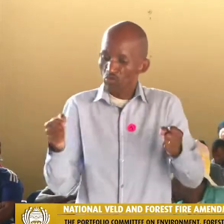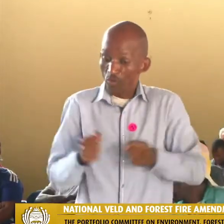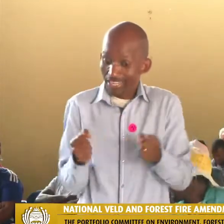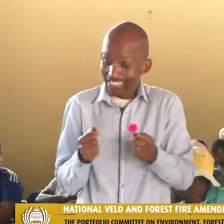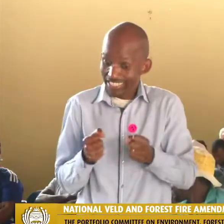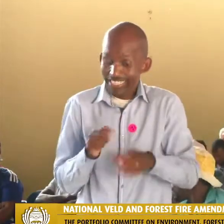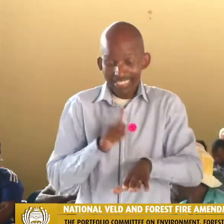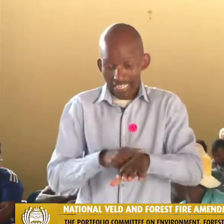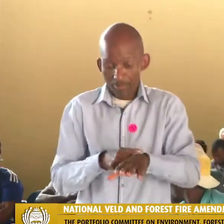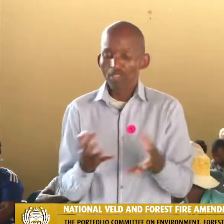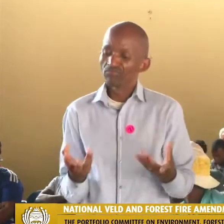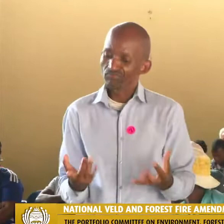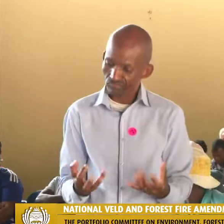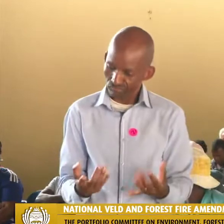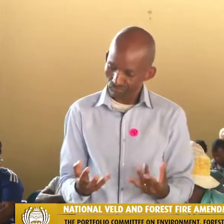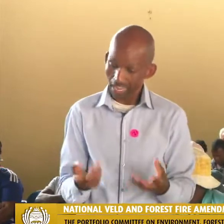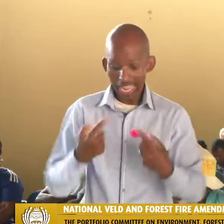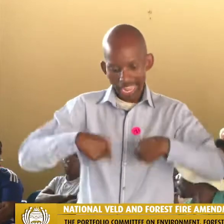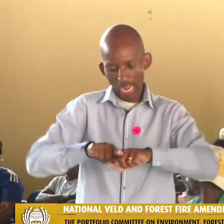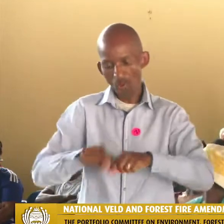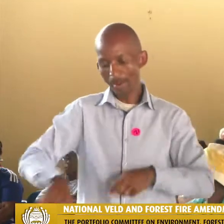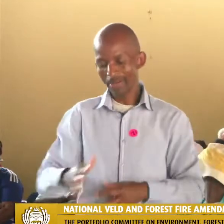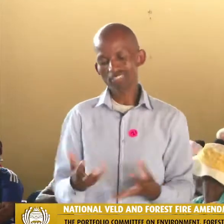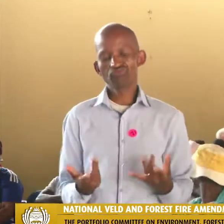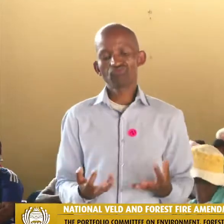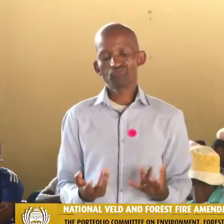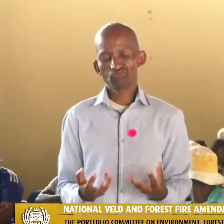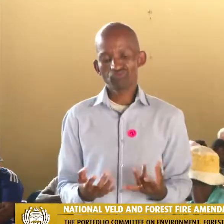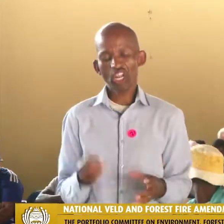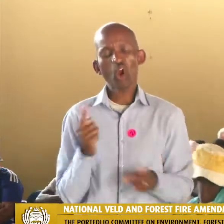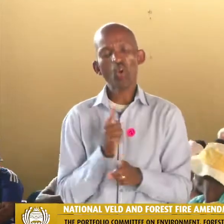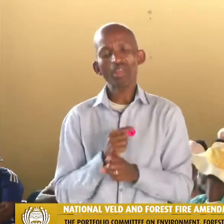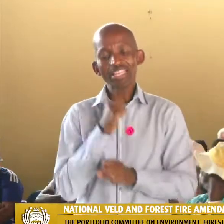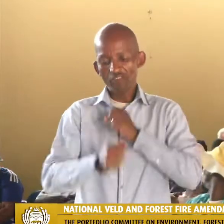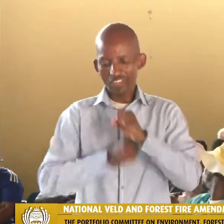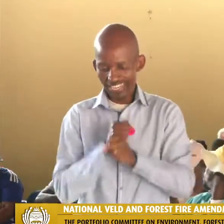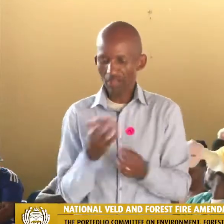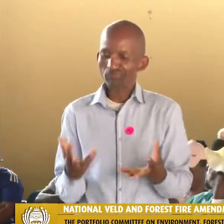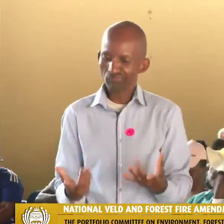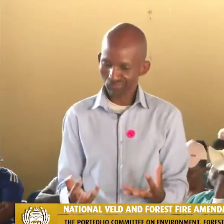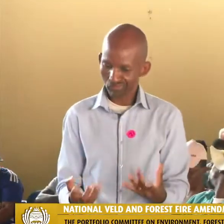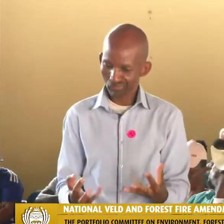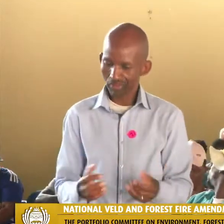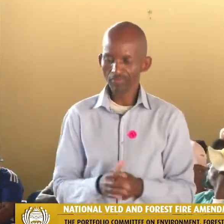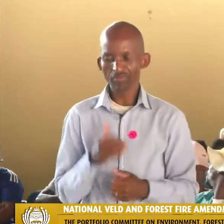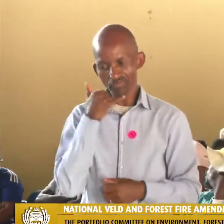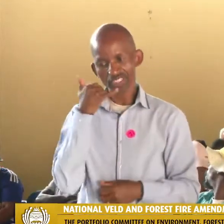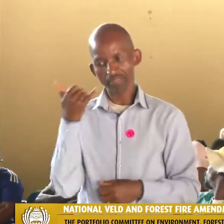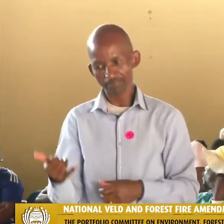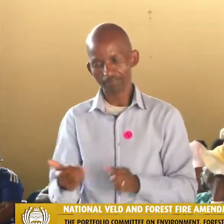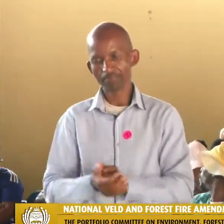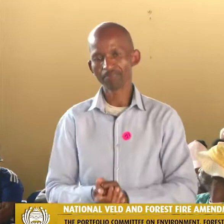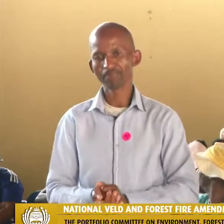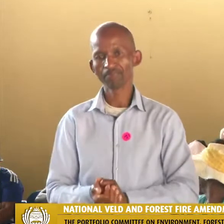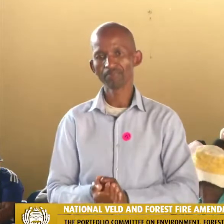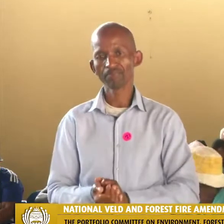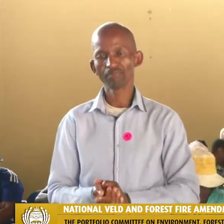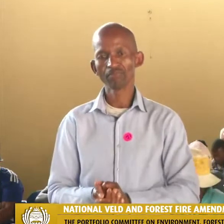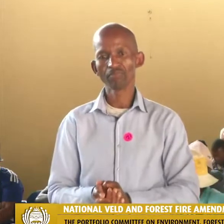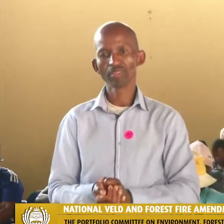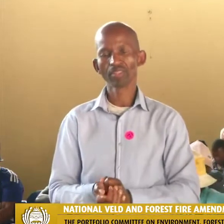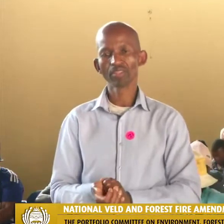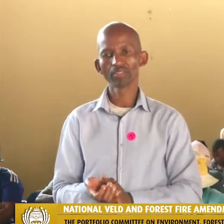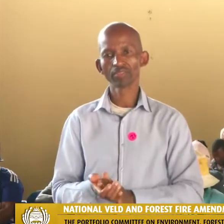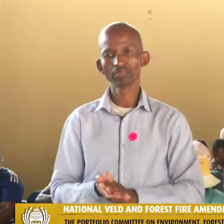ke season ya go tjha, pleke ya rona ya tjha, jara e nngwe le nngwe le bona ba itse. Now, if you can have an engagement with them,